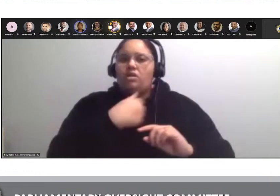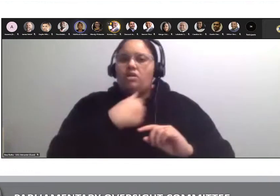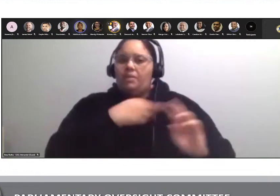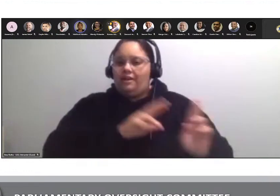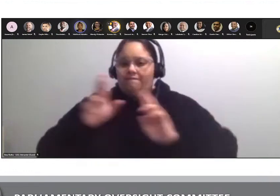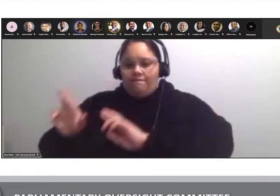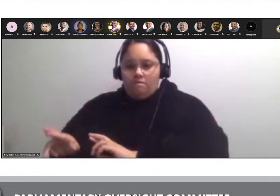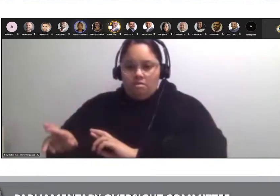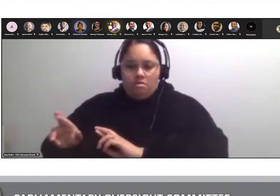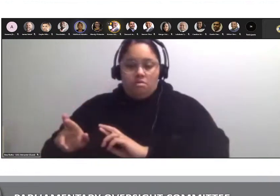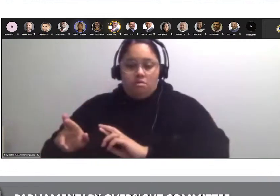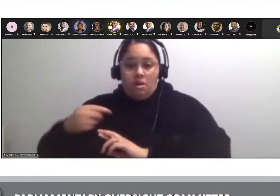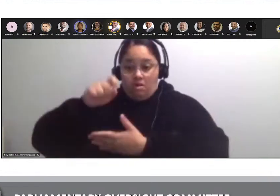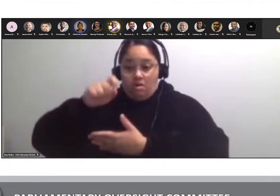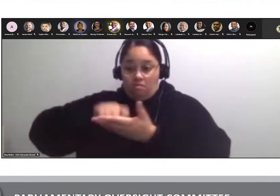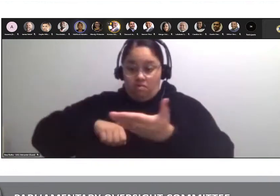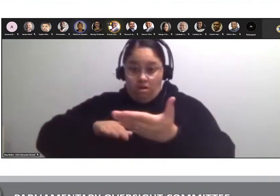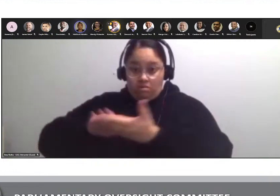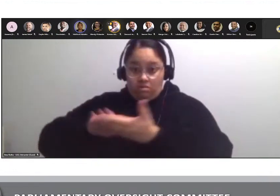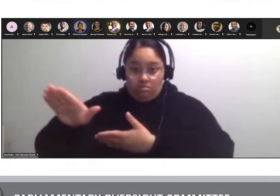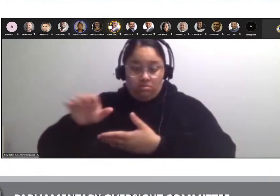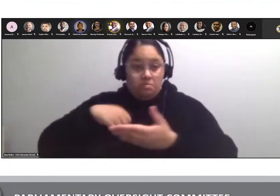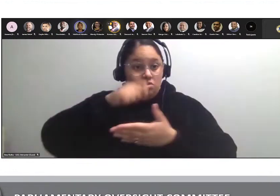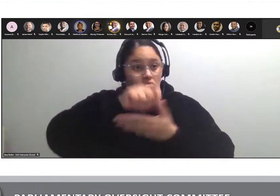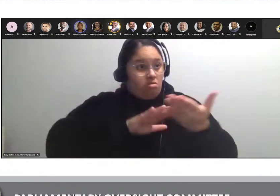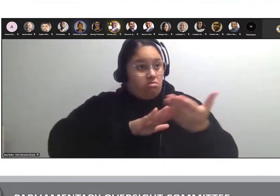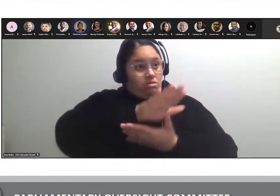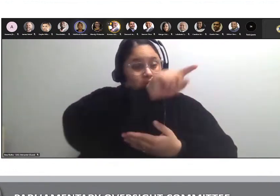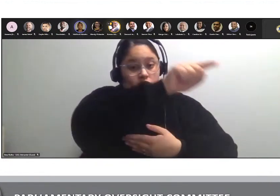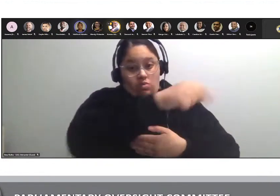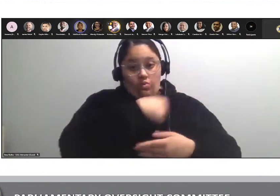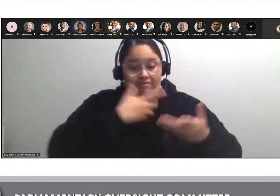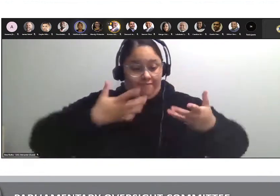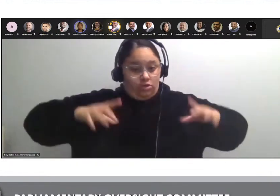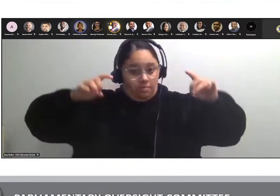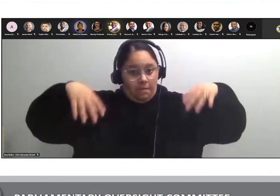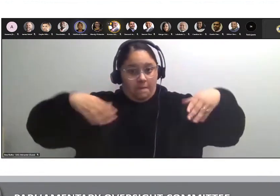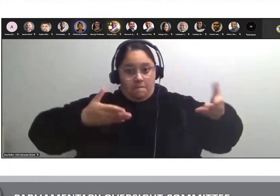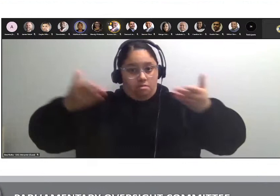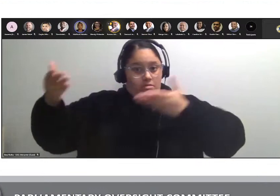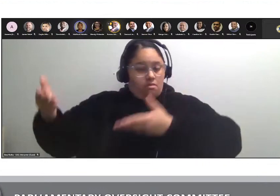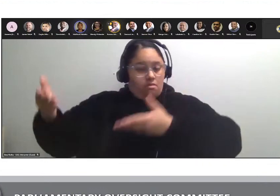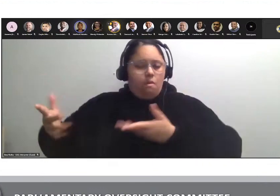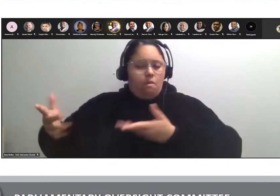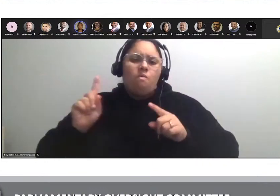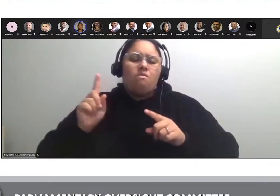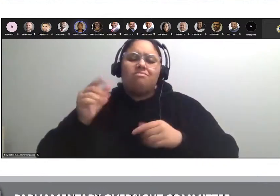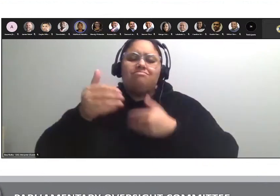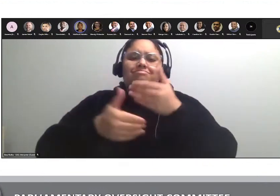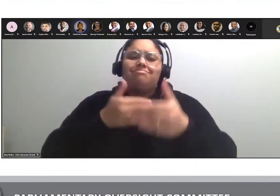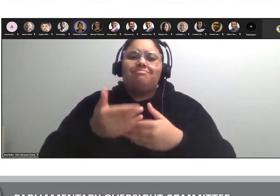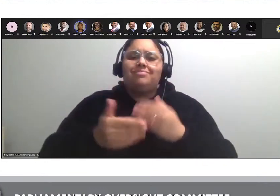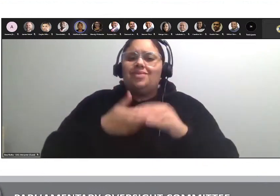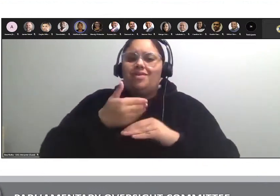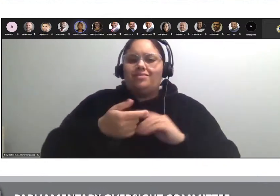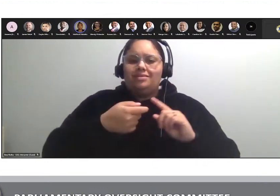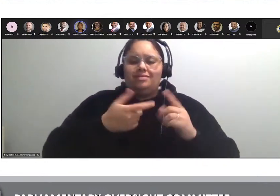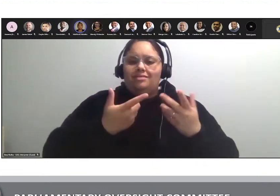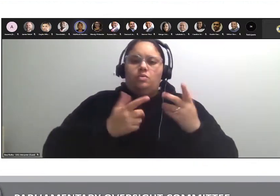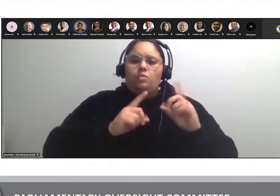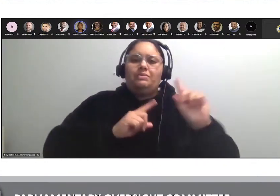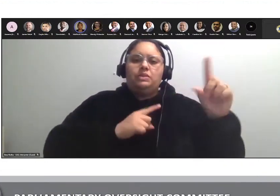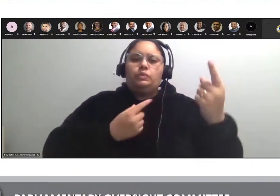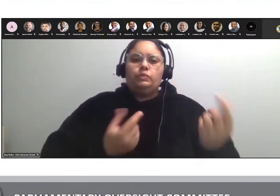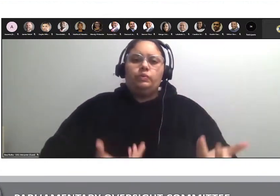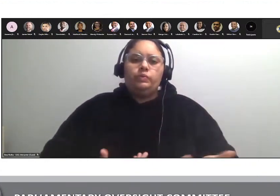it? Do I write to the petitioner to say we are done with it? Or what is the status from the petitioners? What is it that they